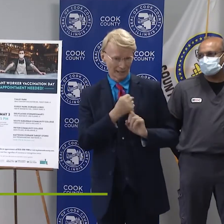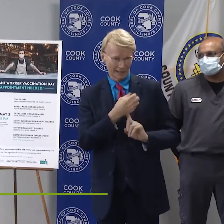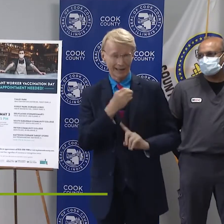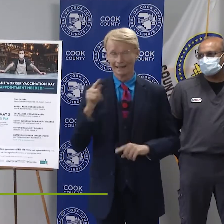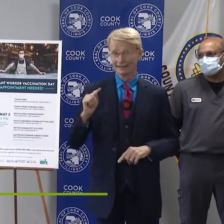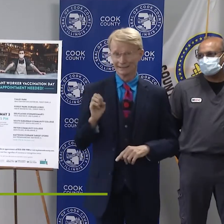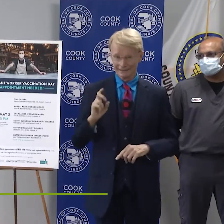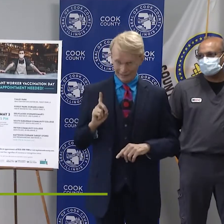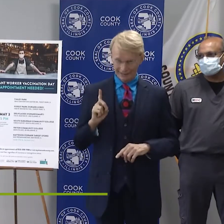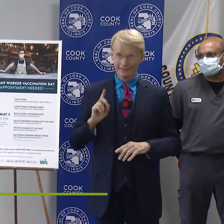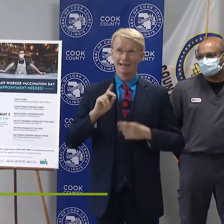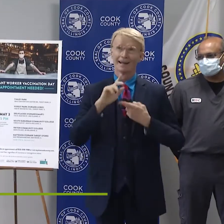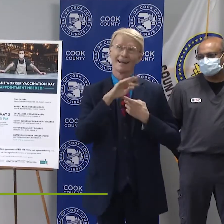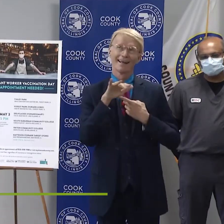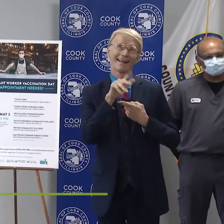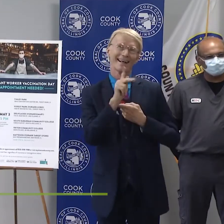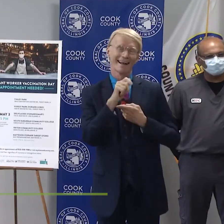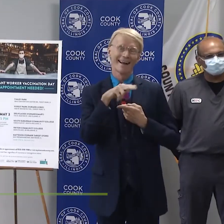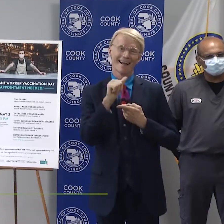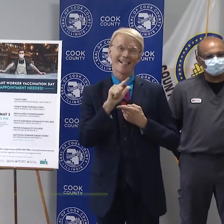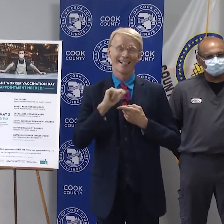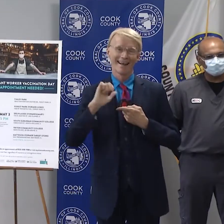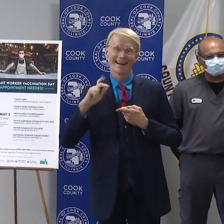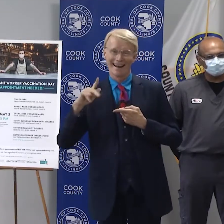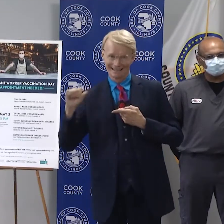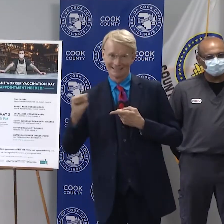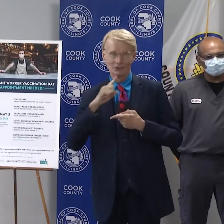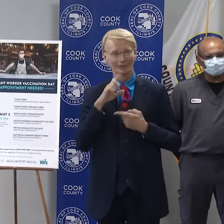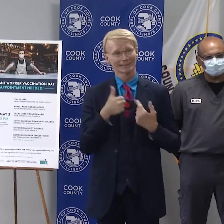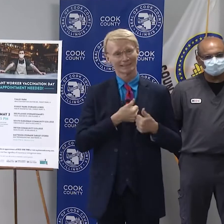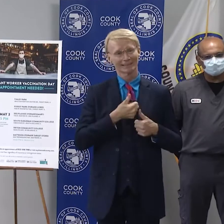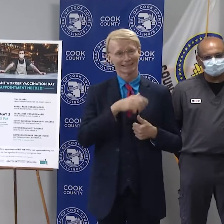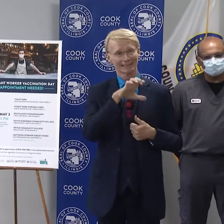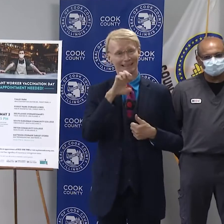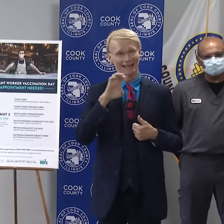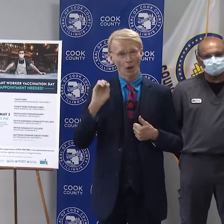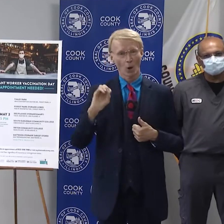Ted Kanalikas, who's CEO.